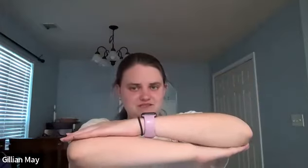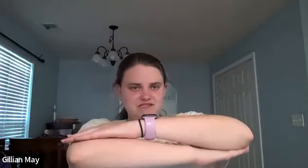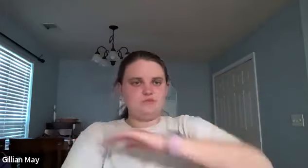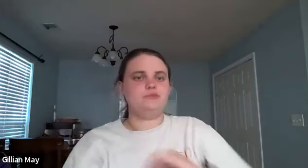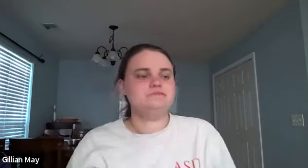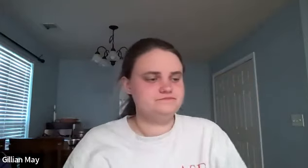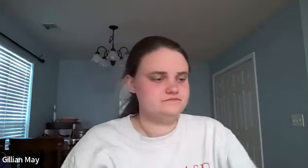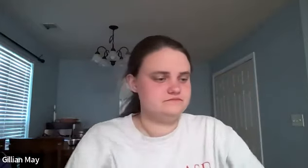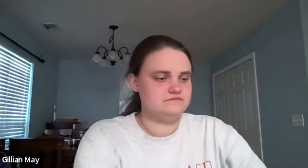Table.